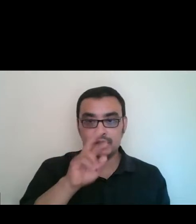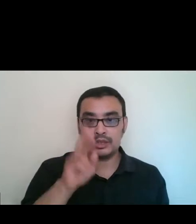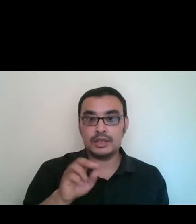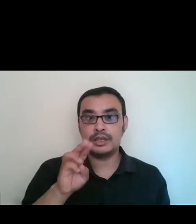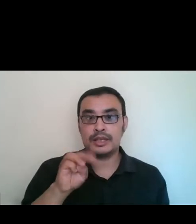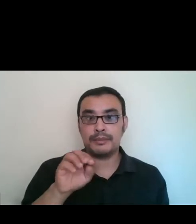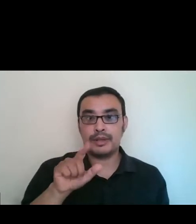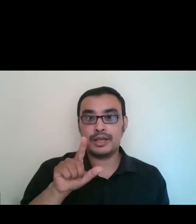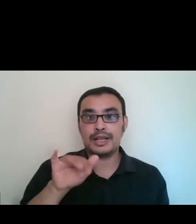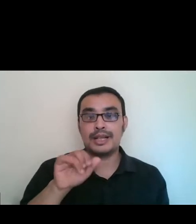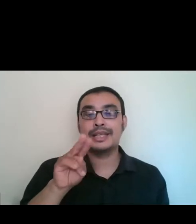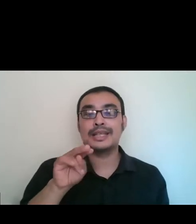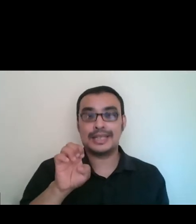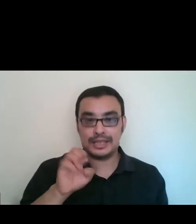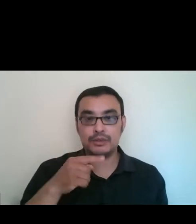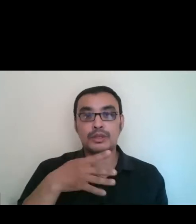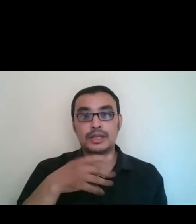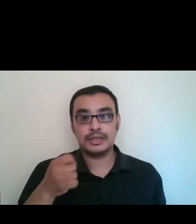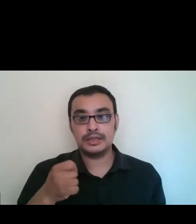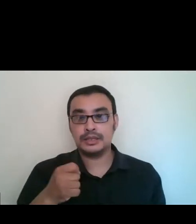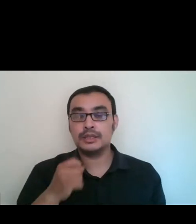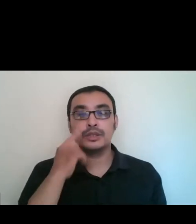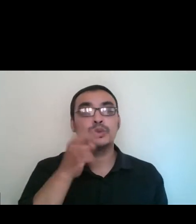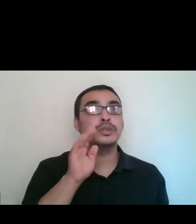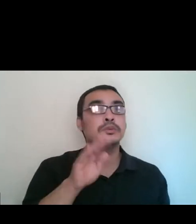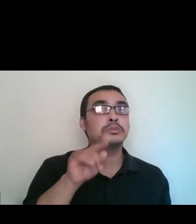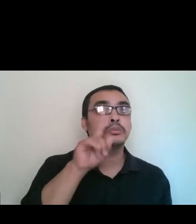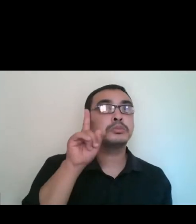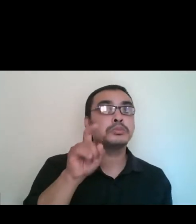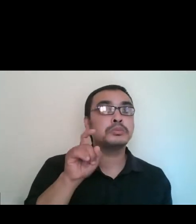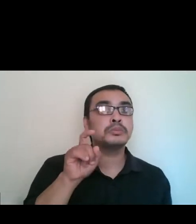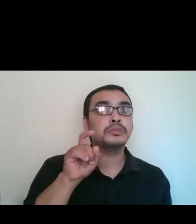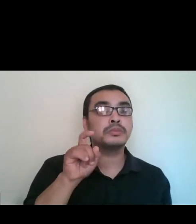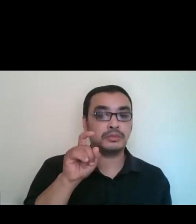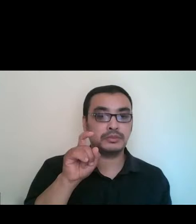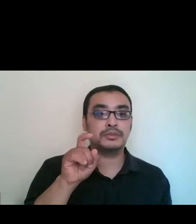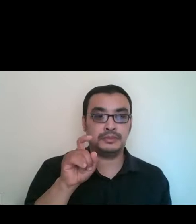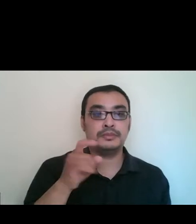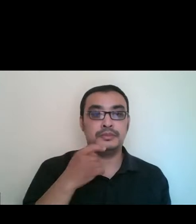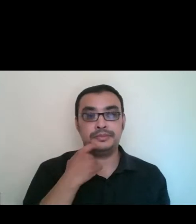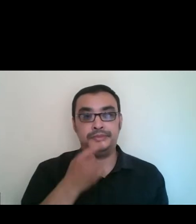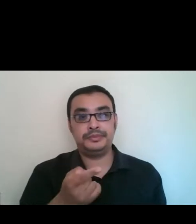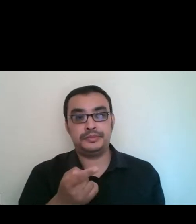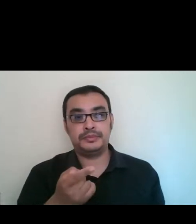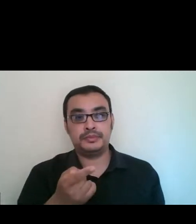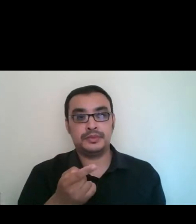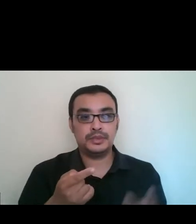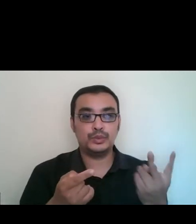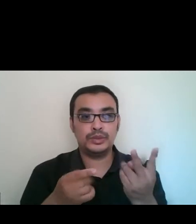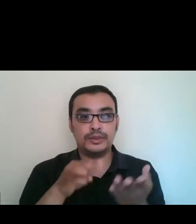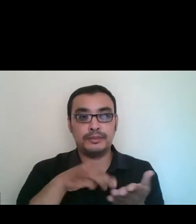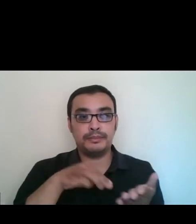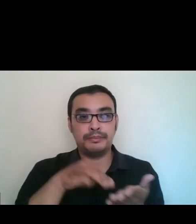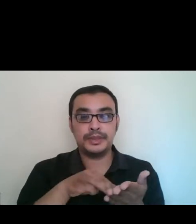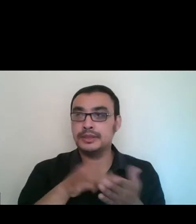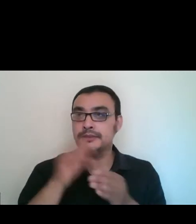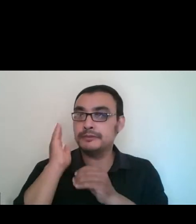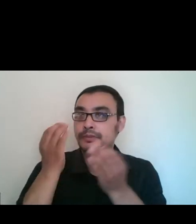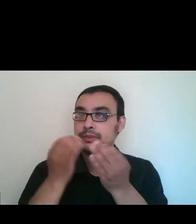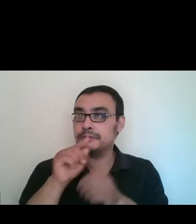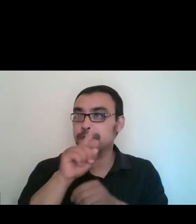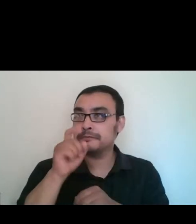So is there anyone who wants to ask something to any of the two speakers that we